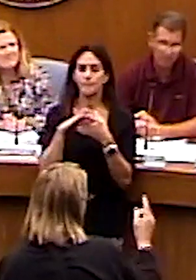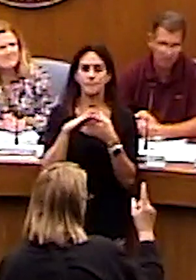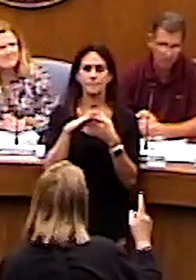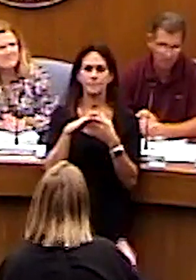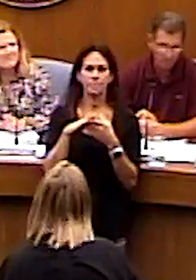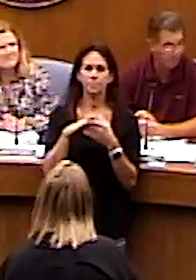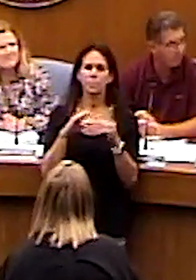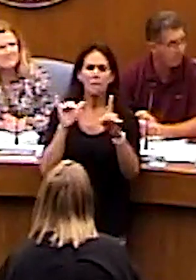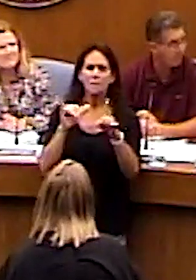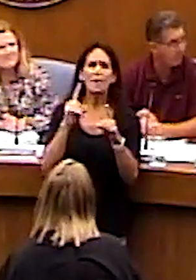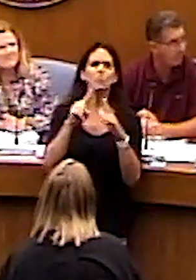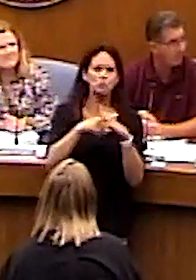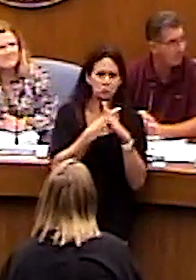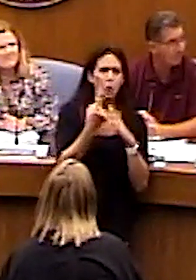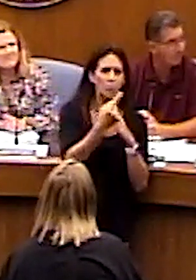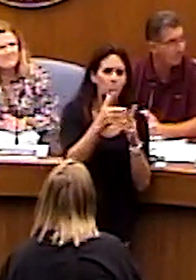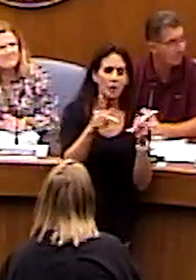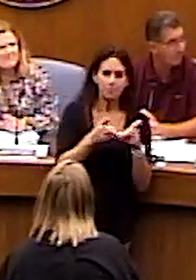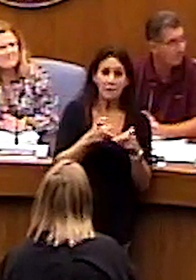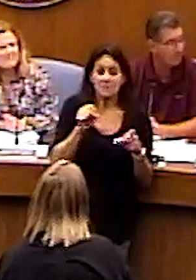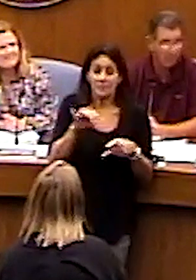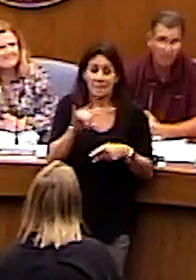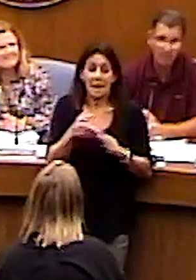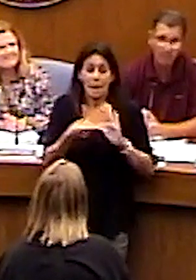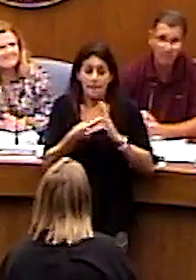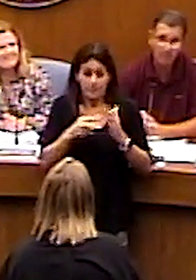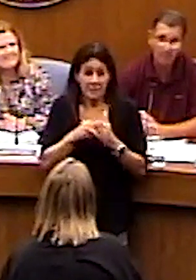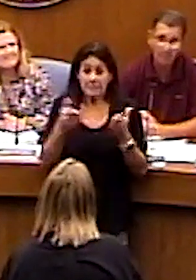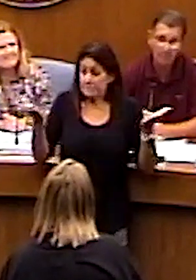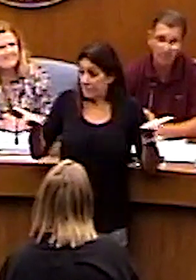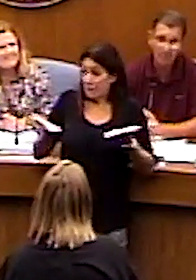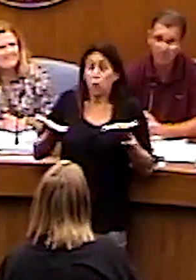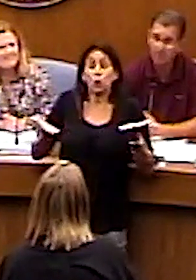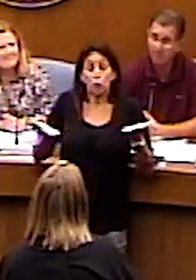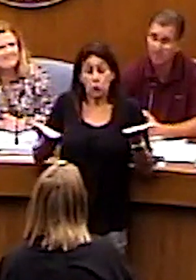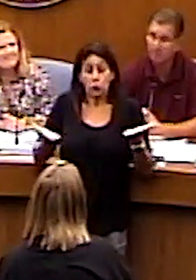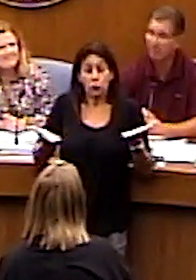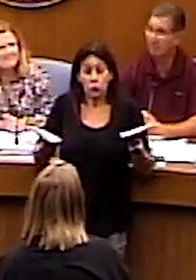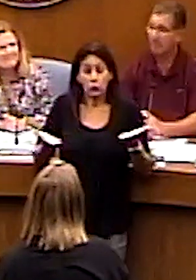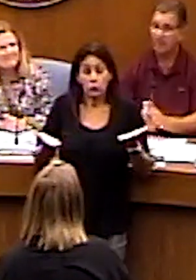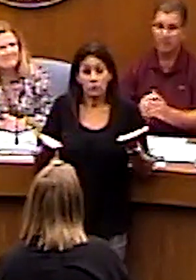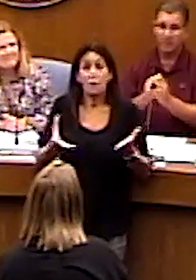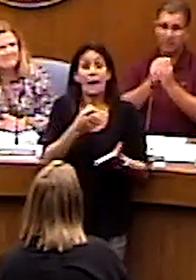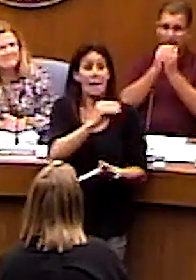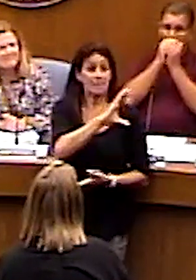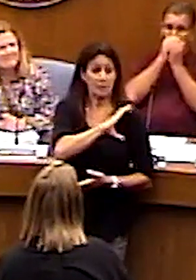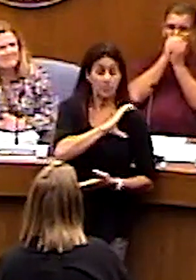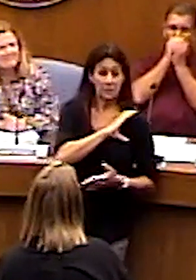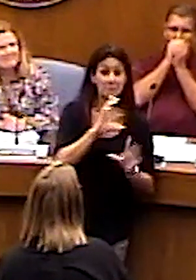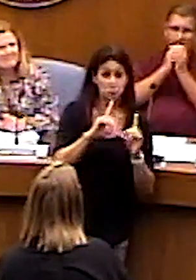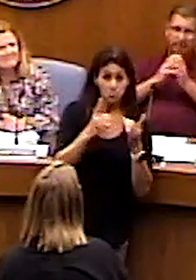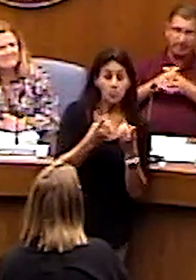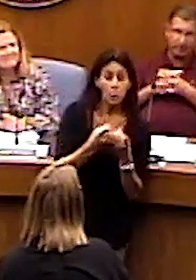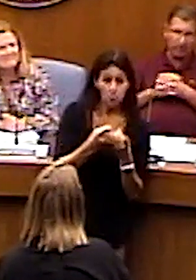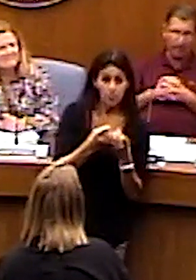Well, you have to start someplace, and if that means the governing body and its police department